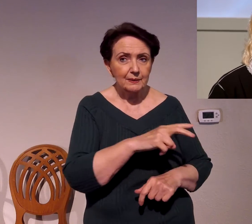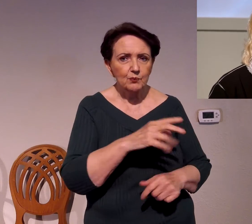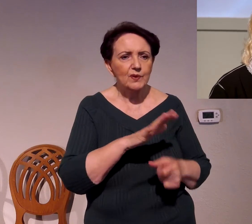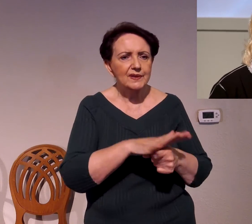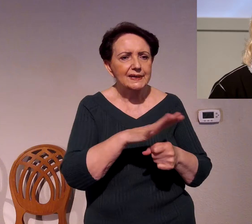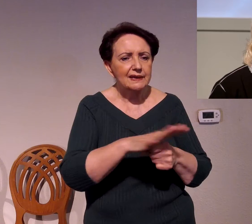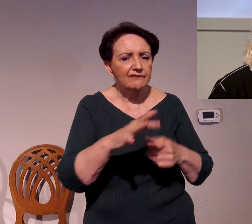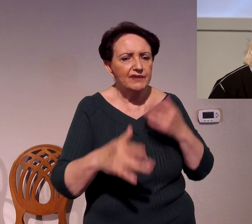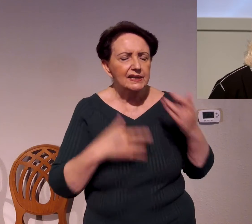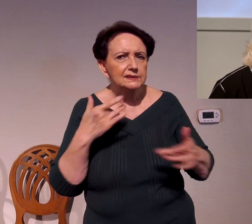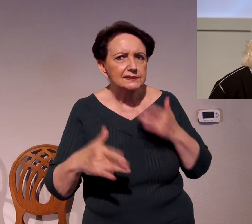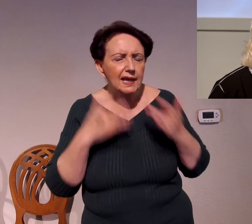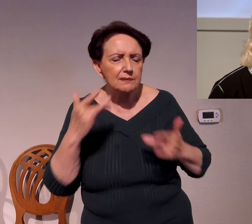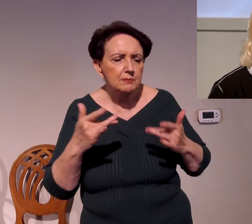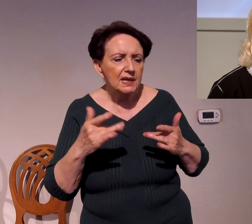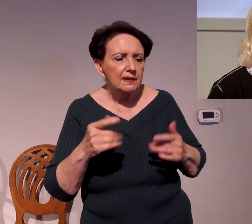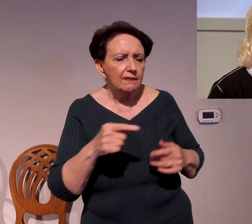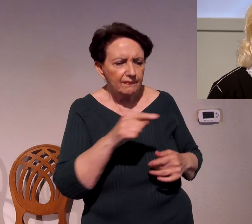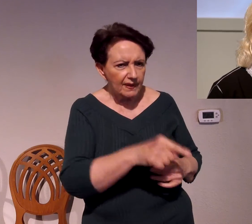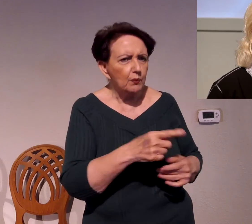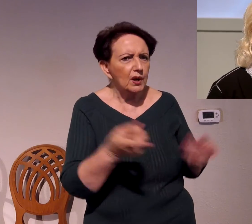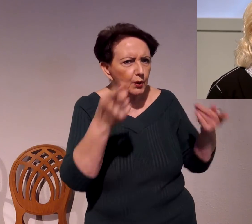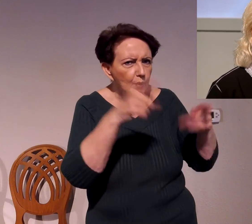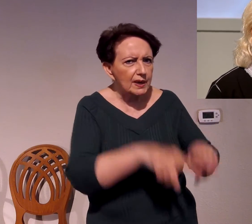and enthusiasm that they're going to get on board?